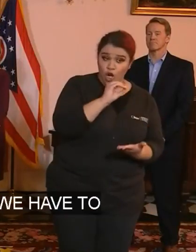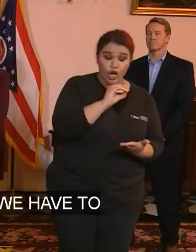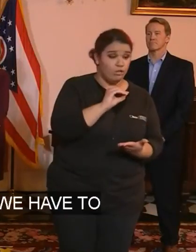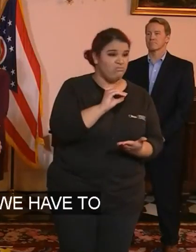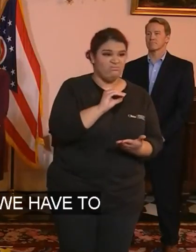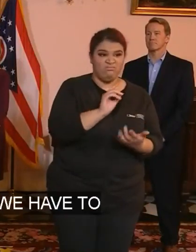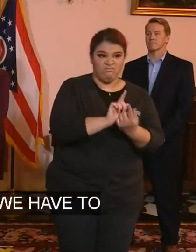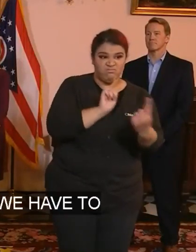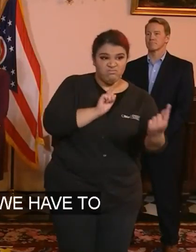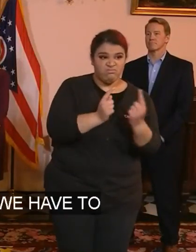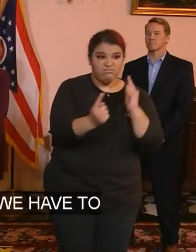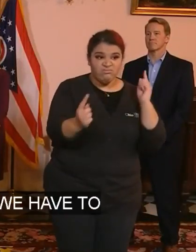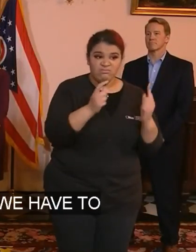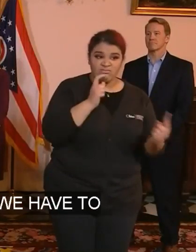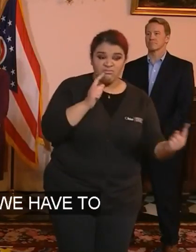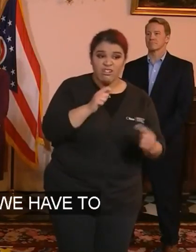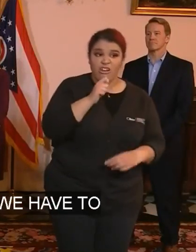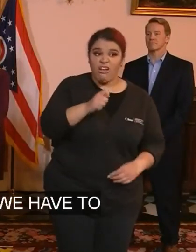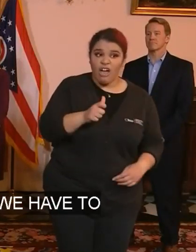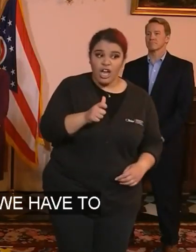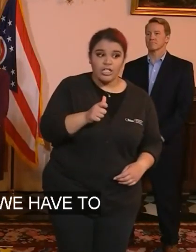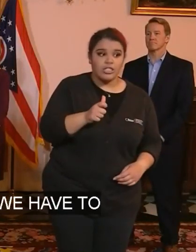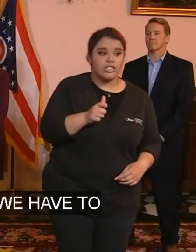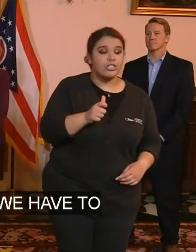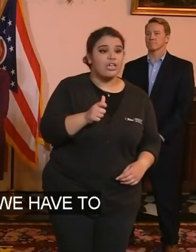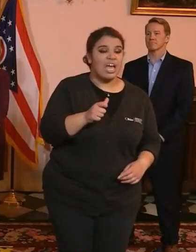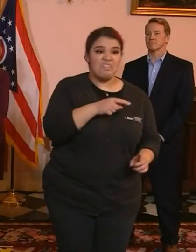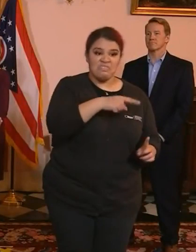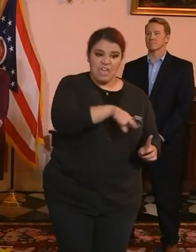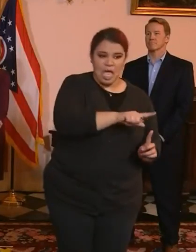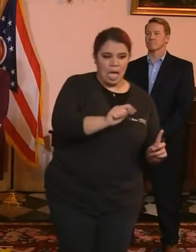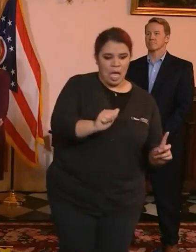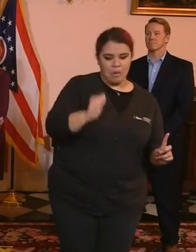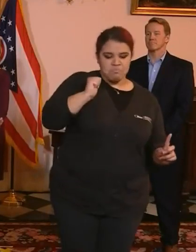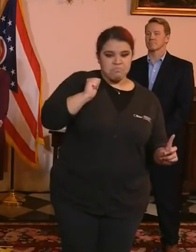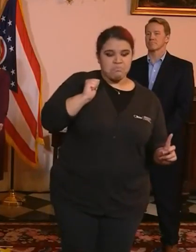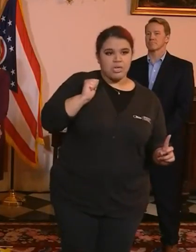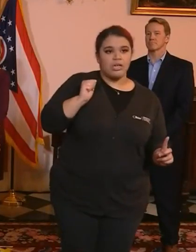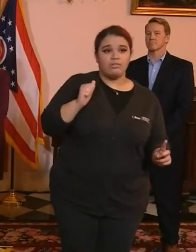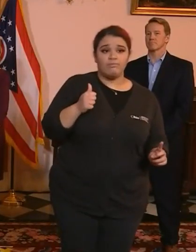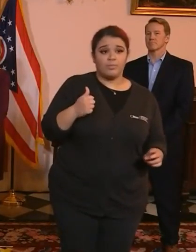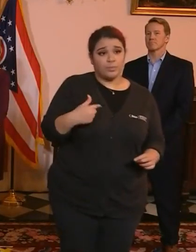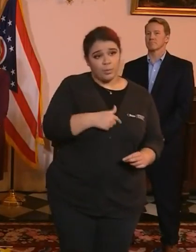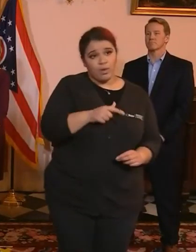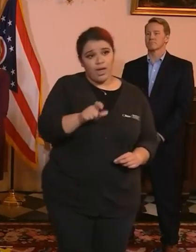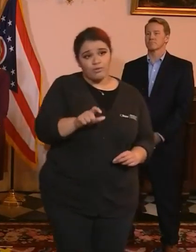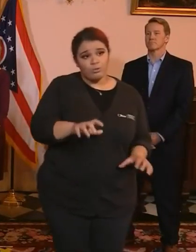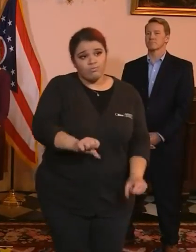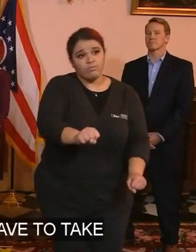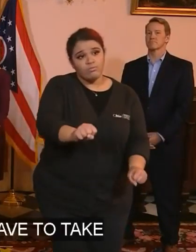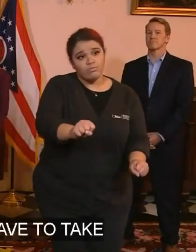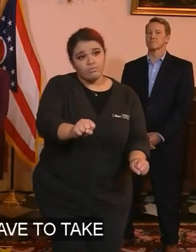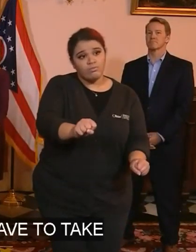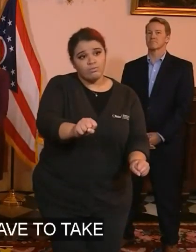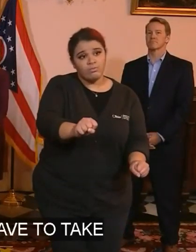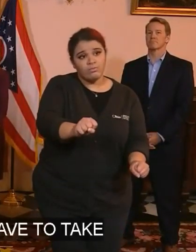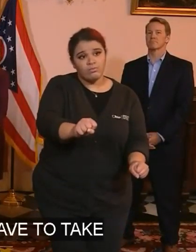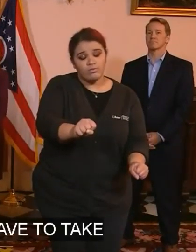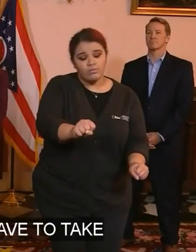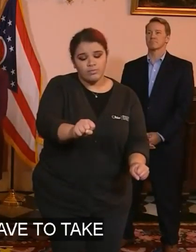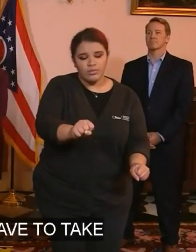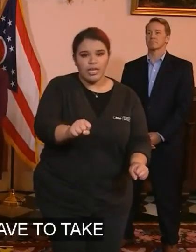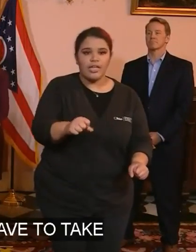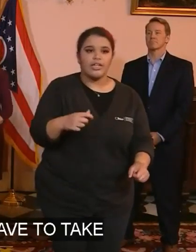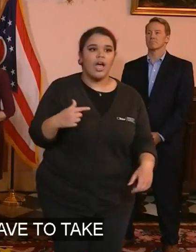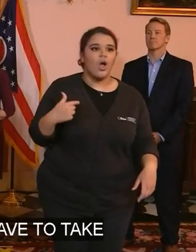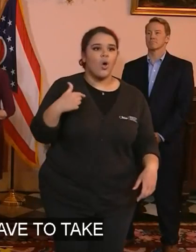place, then we will have to take action. Look, we knew all along that at some point we probably were going